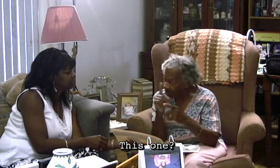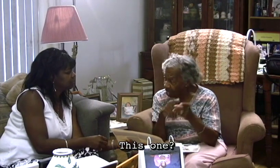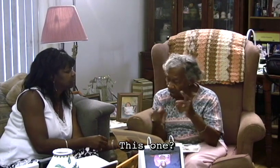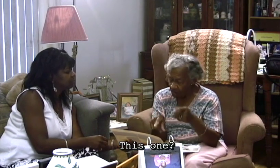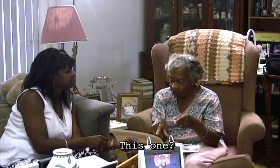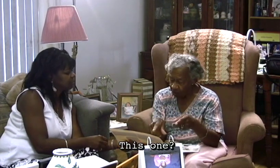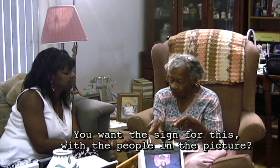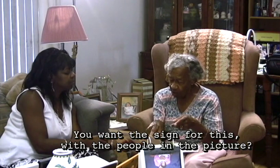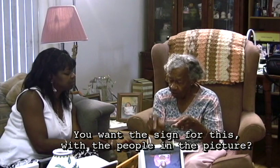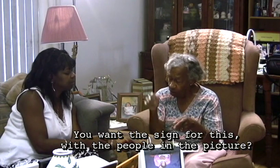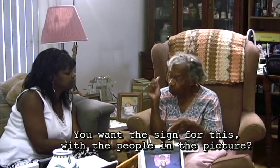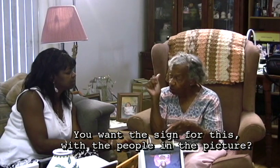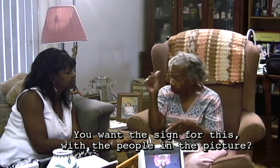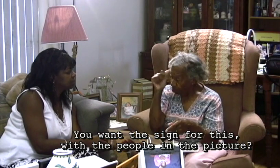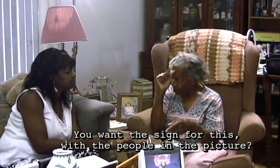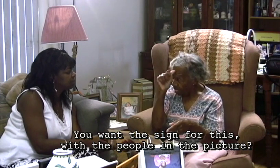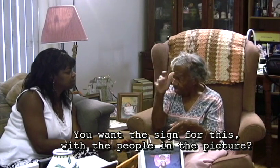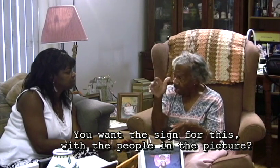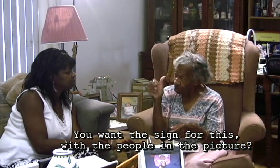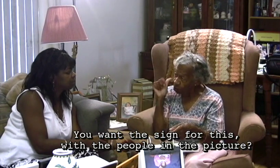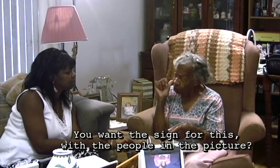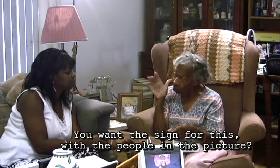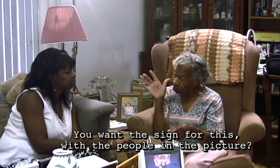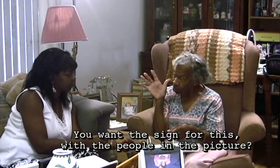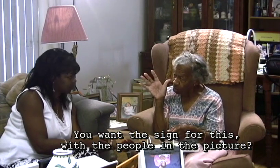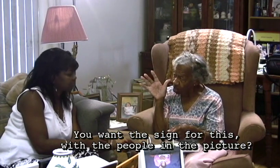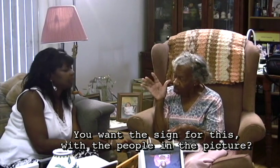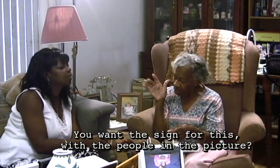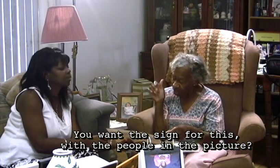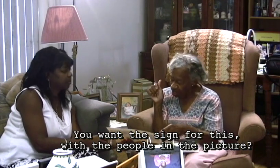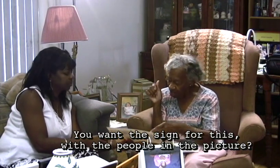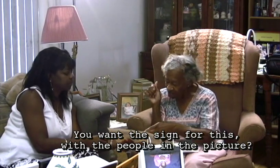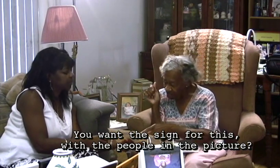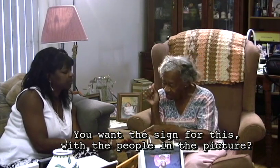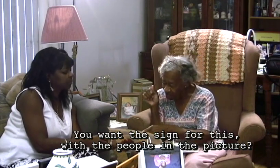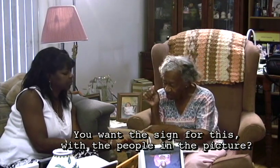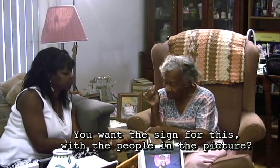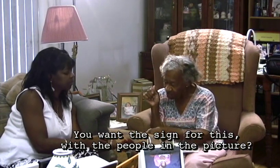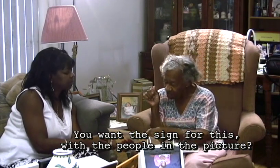This one? You want the sign for this? With the people in the picture?